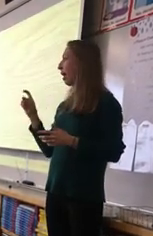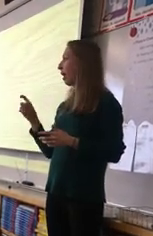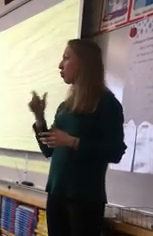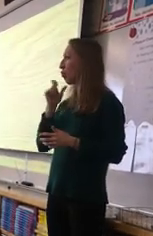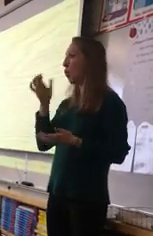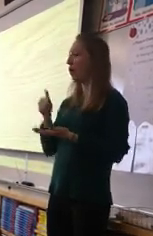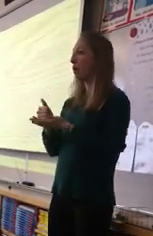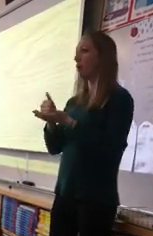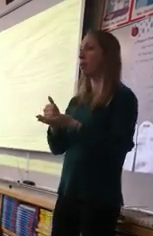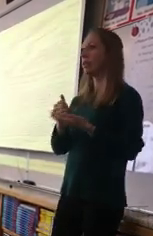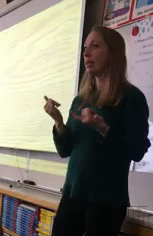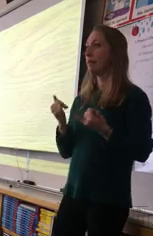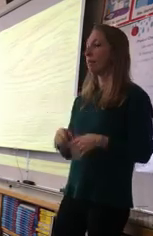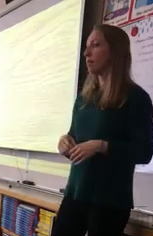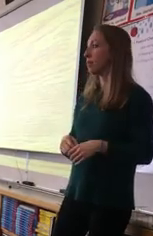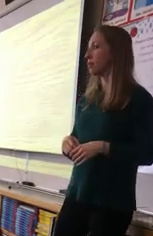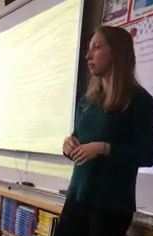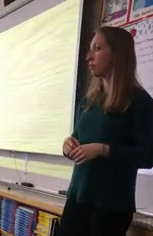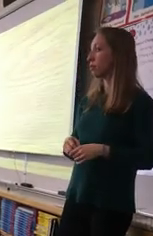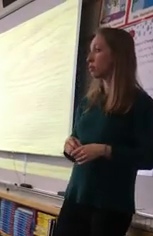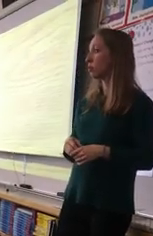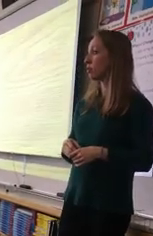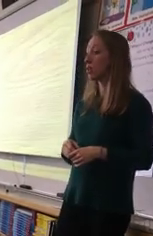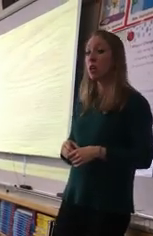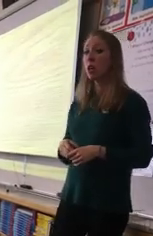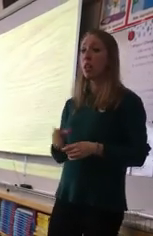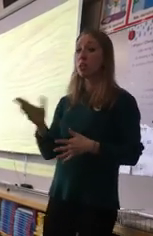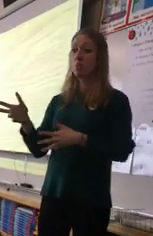is. All right, here we go. This is going to be a quick little warm-up.